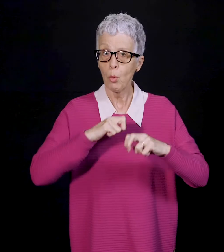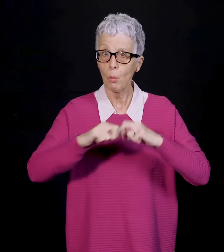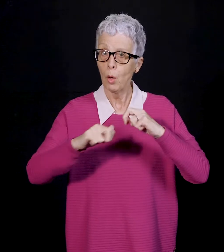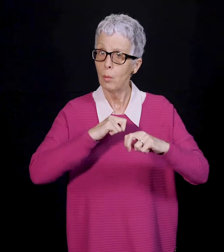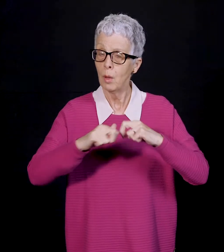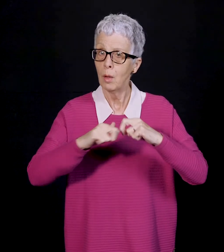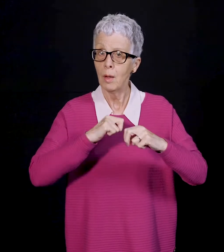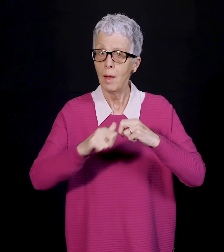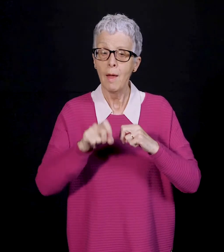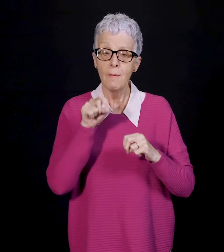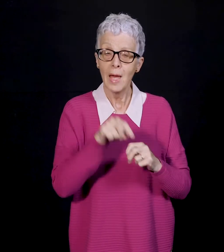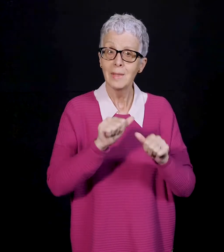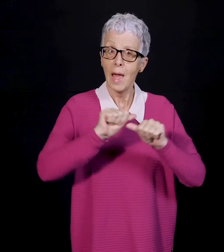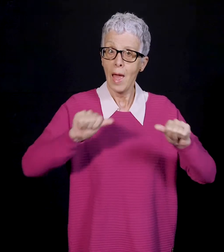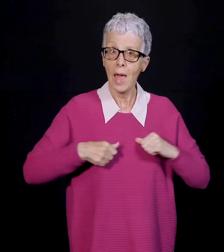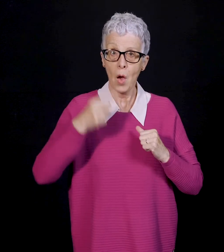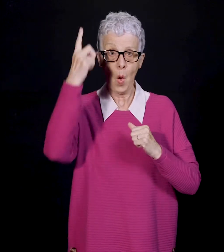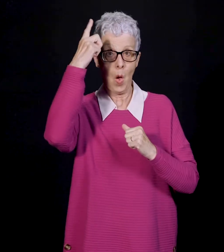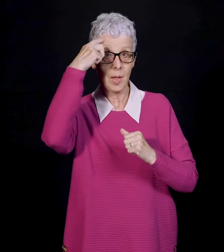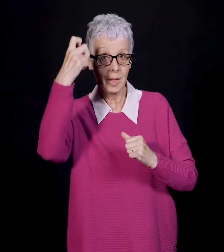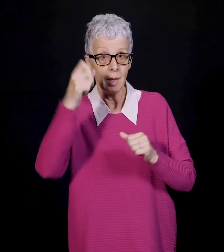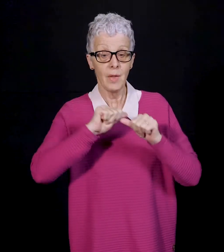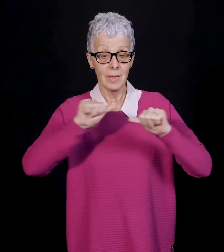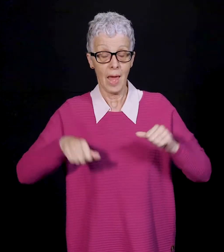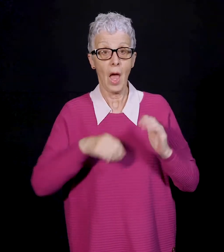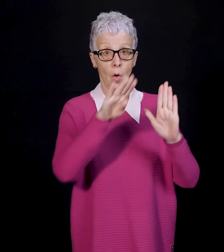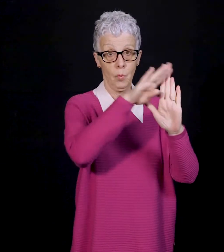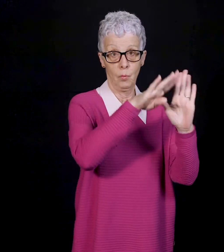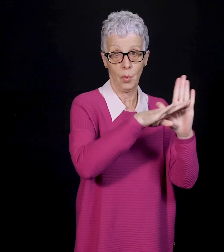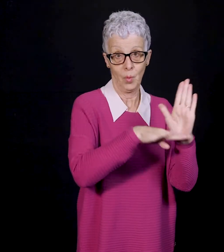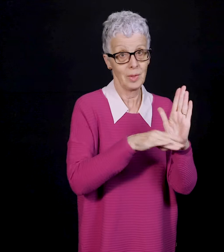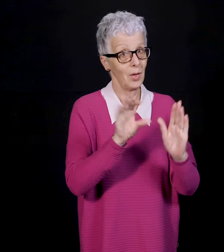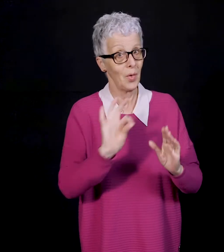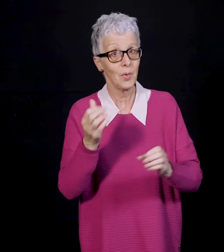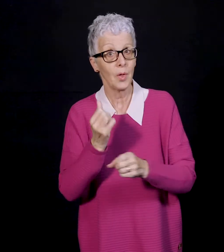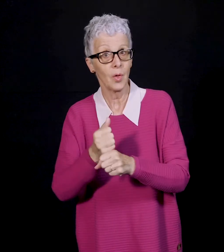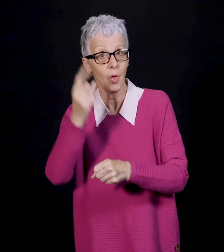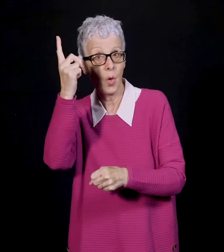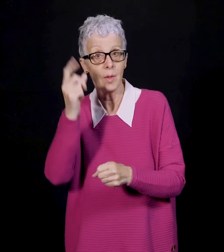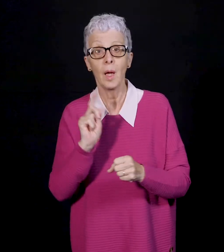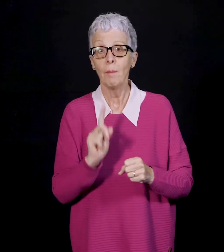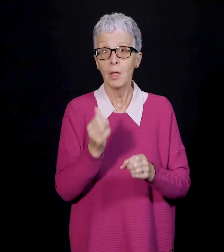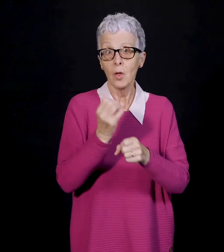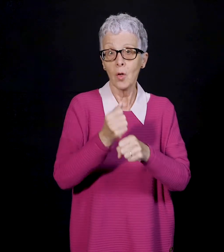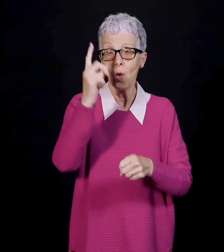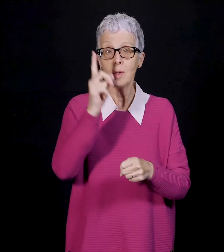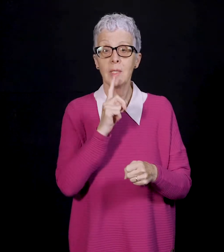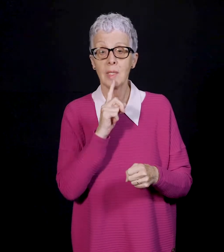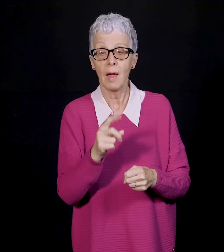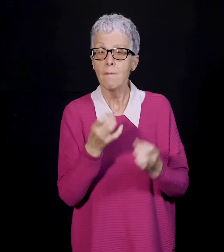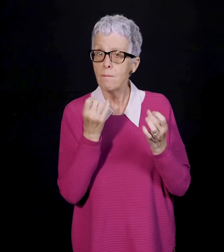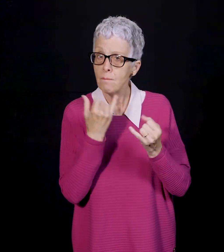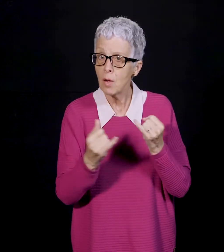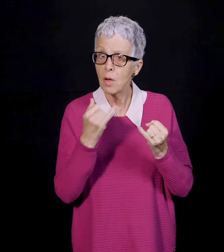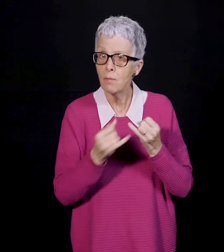sense, setting the agenda there upon which the relationship is to be established. And God sets out a number of really